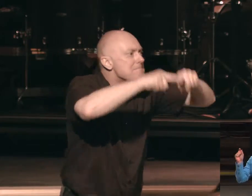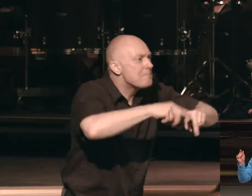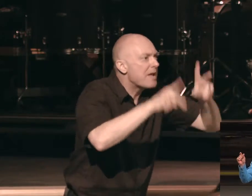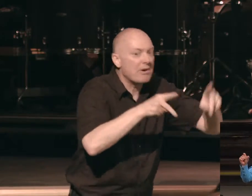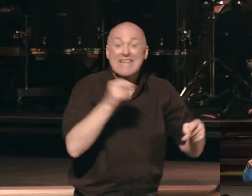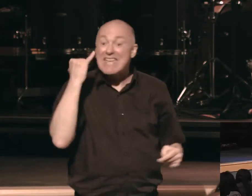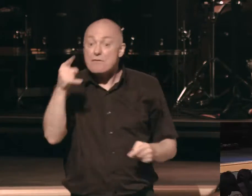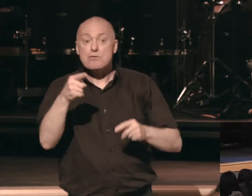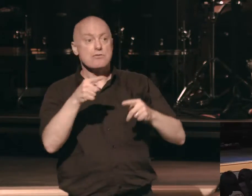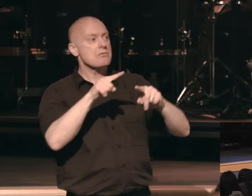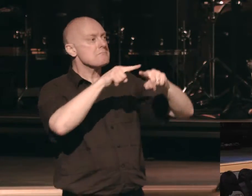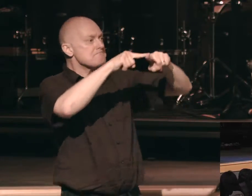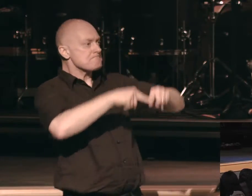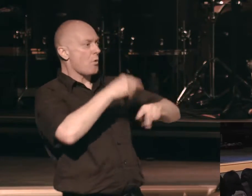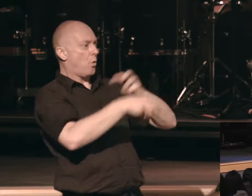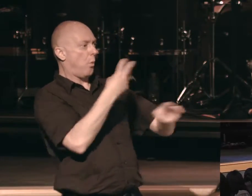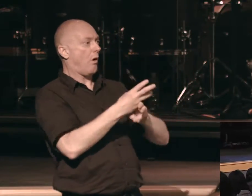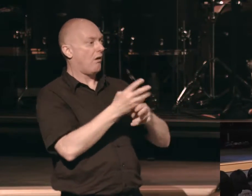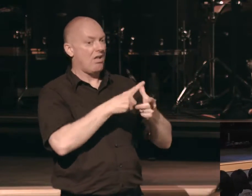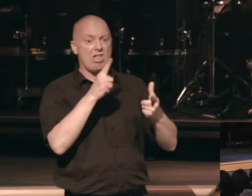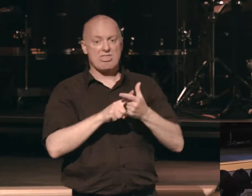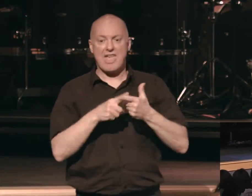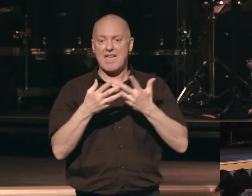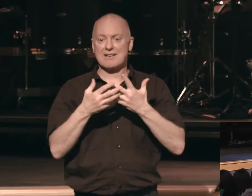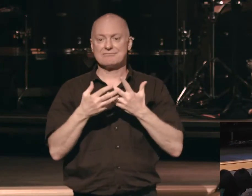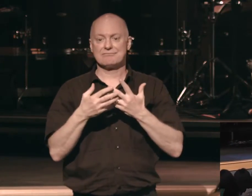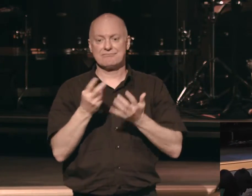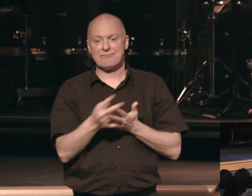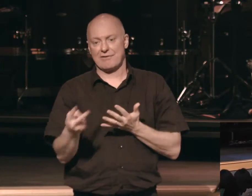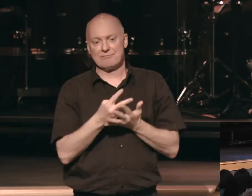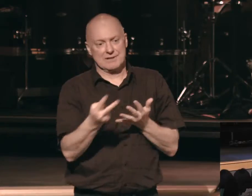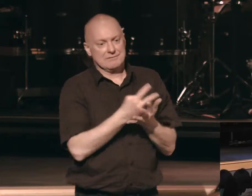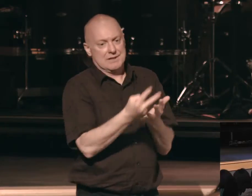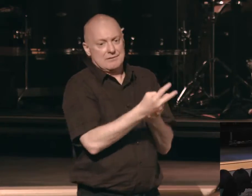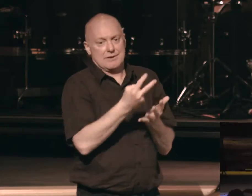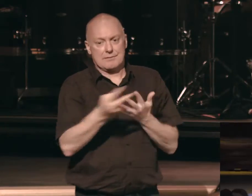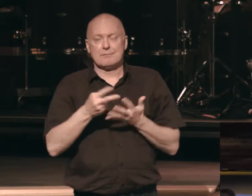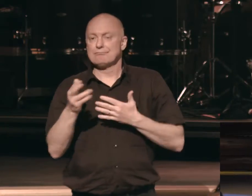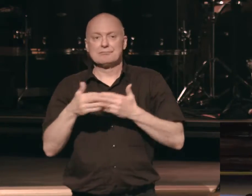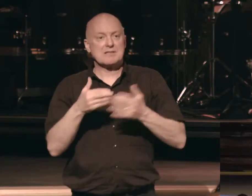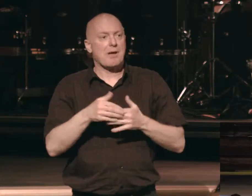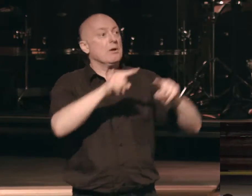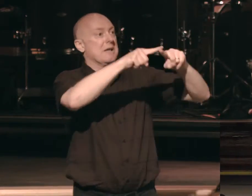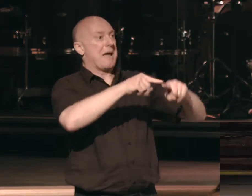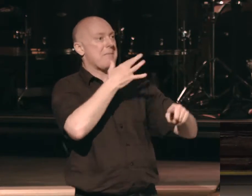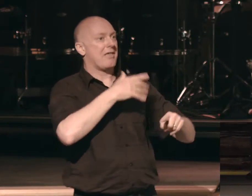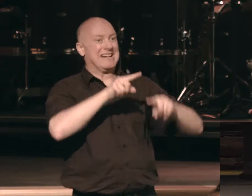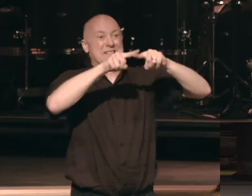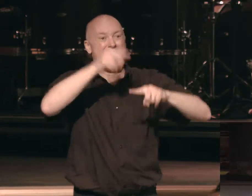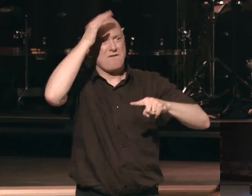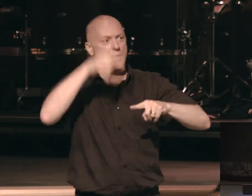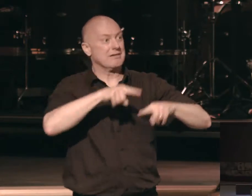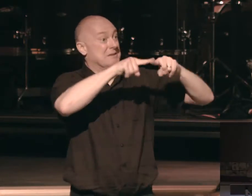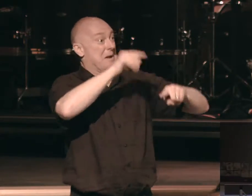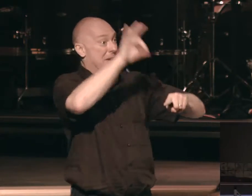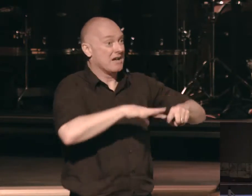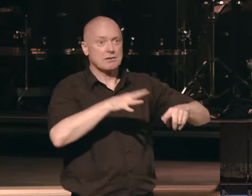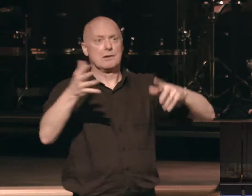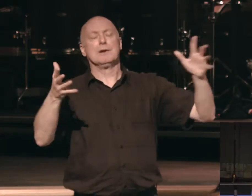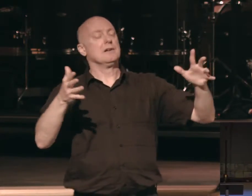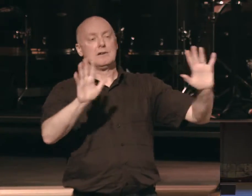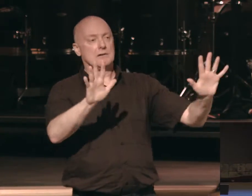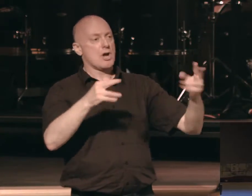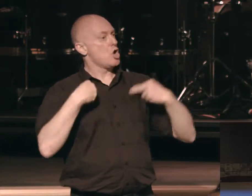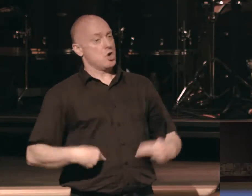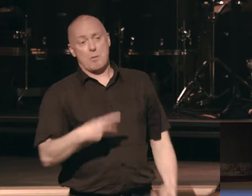people. If you look to this world to satisfy you, you will be let down every single time. Whether your mom or your dad or some other leader or some pastor